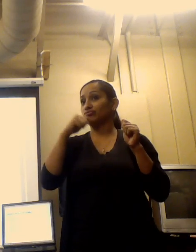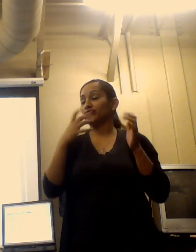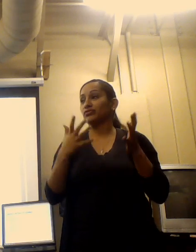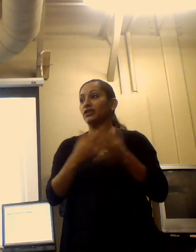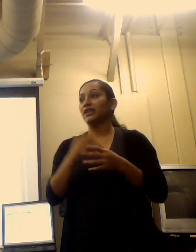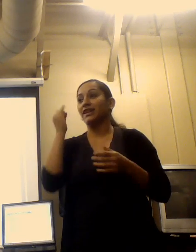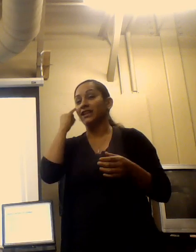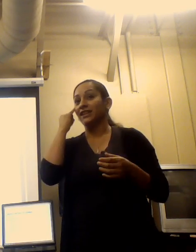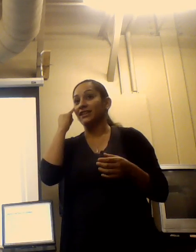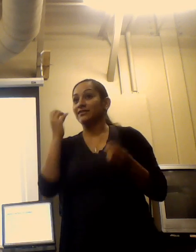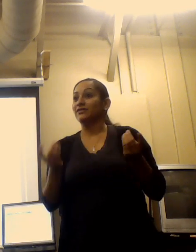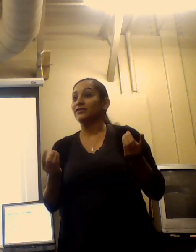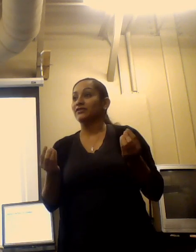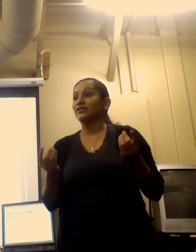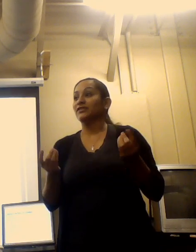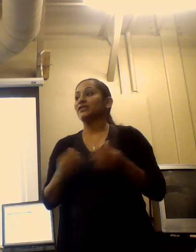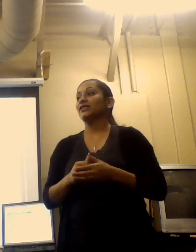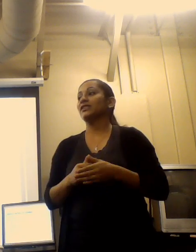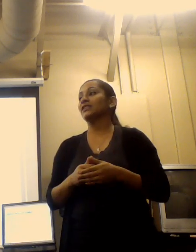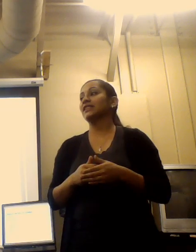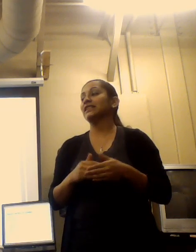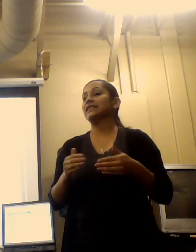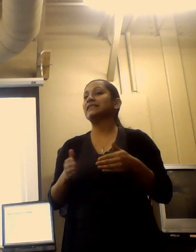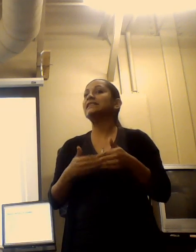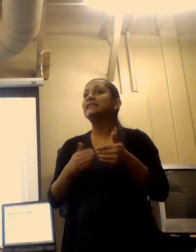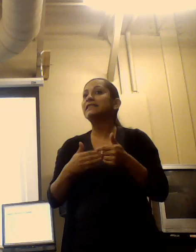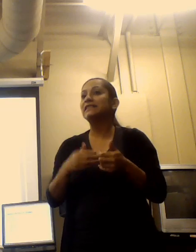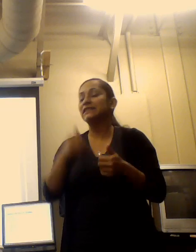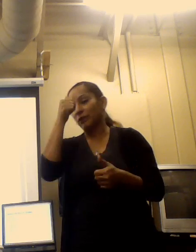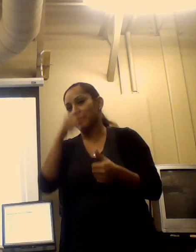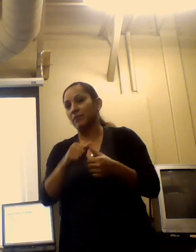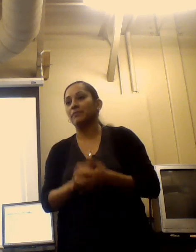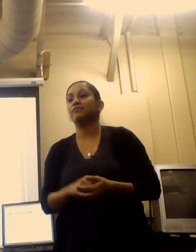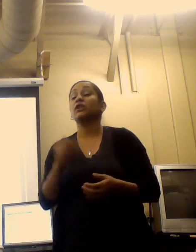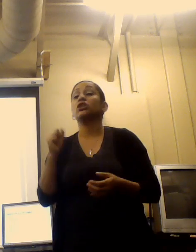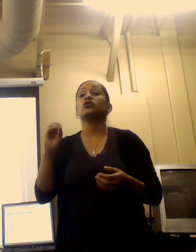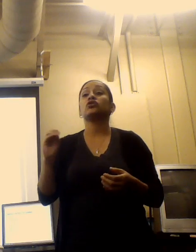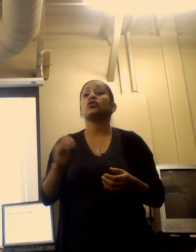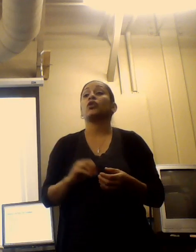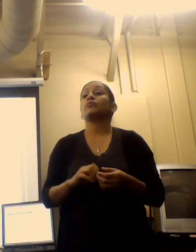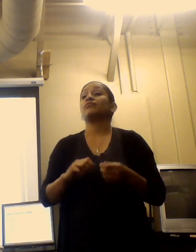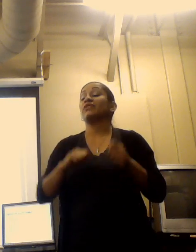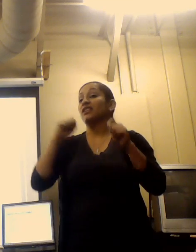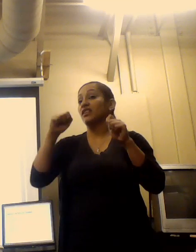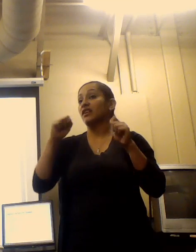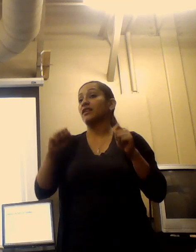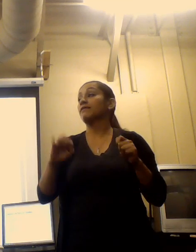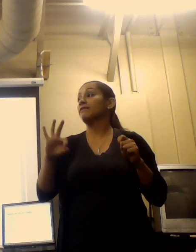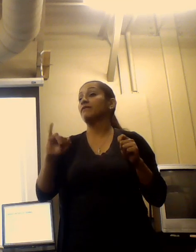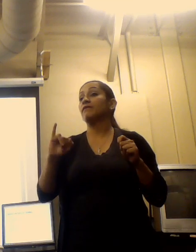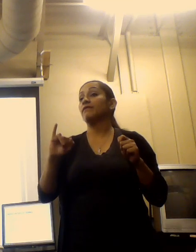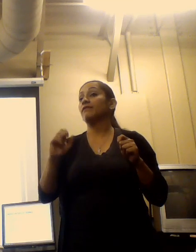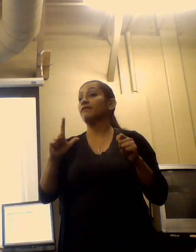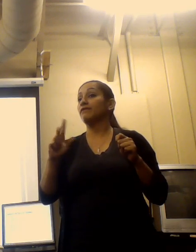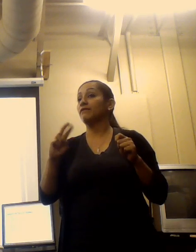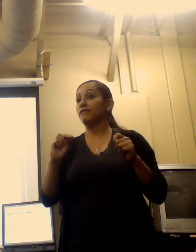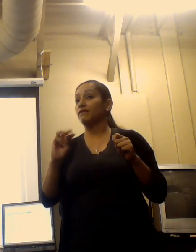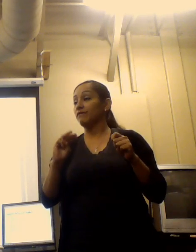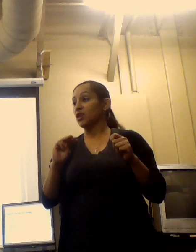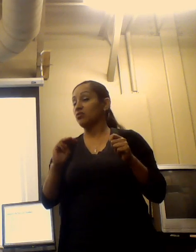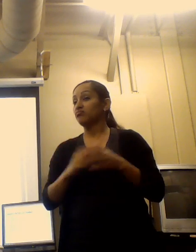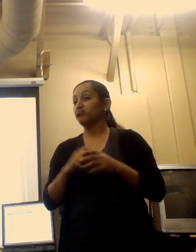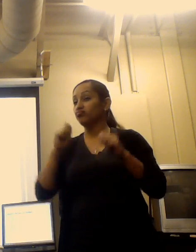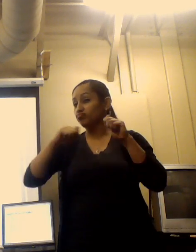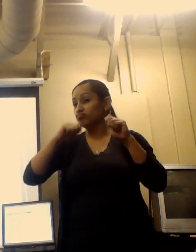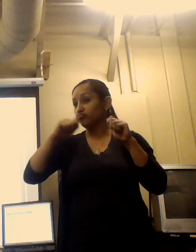easier sometimes. So film, you used to go to the store and you would buy, you'd buy Kodak 100, or you'd buy